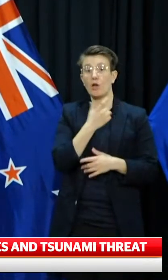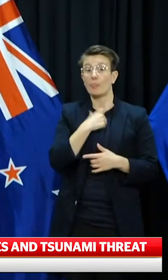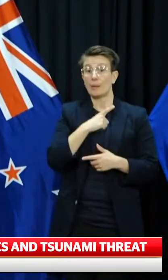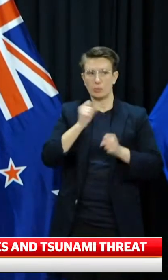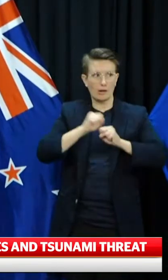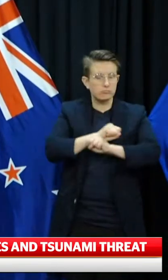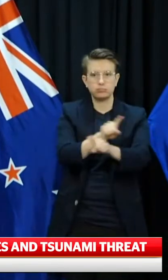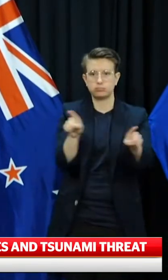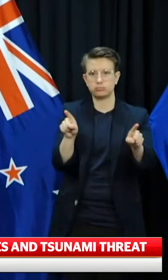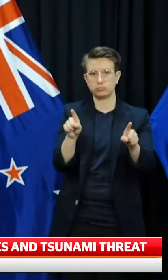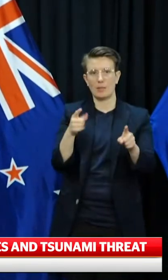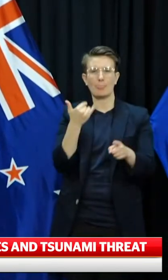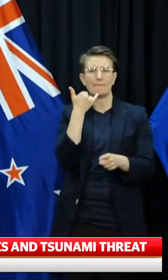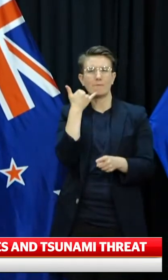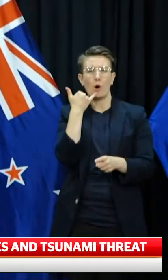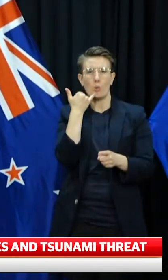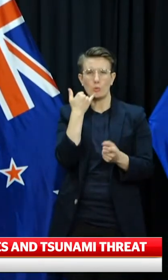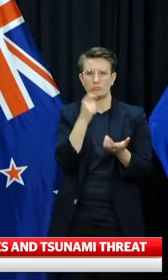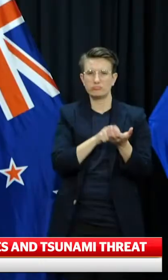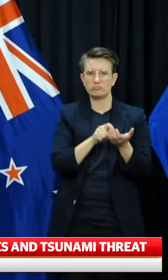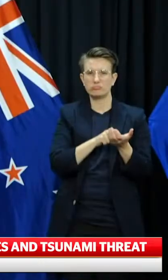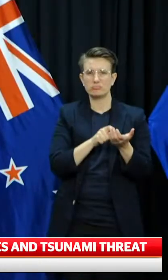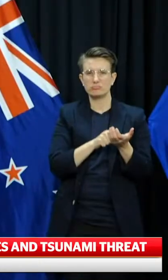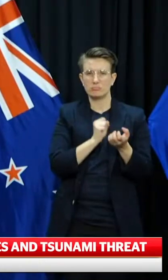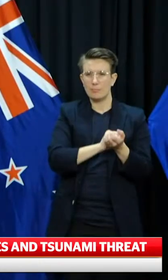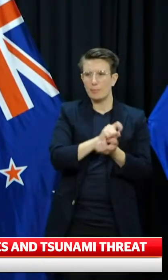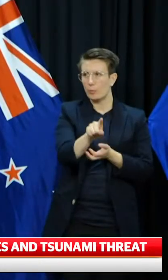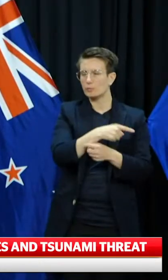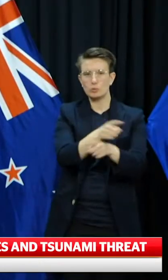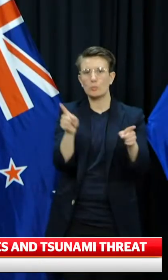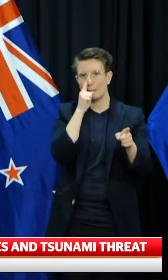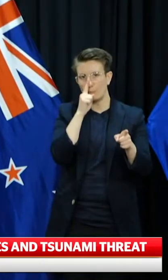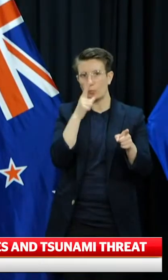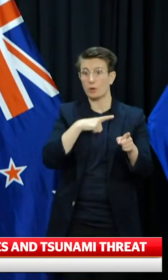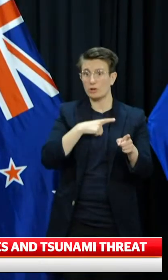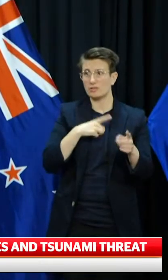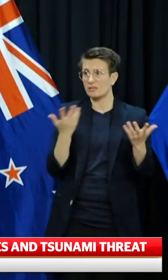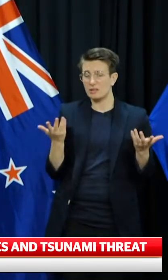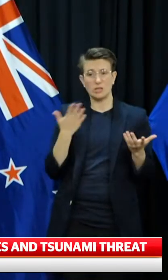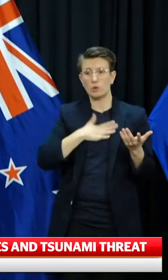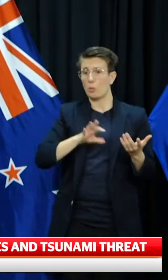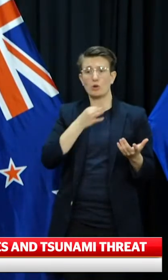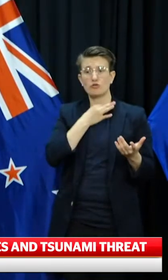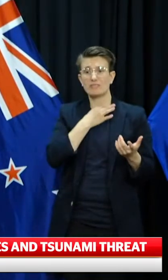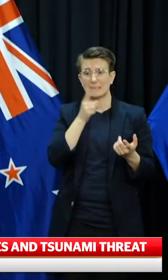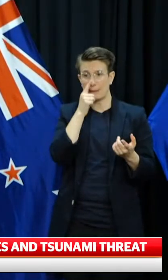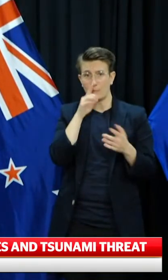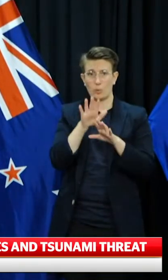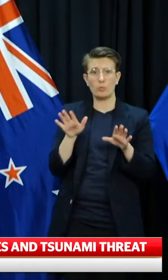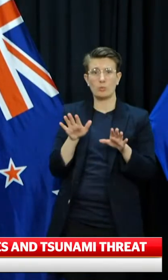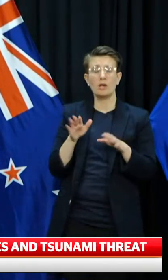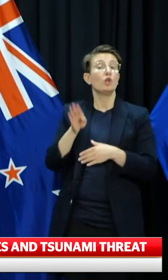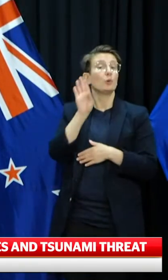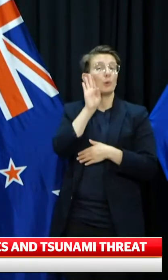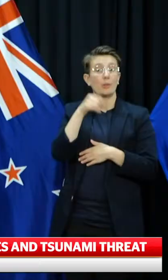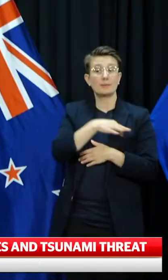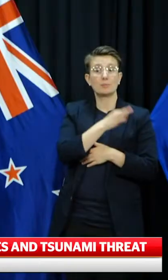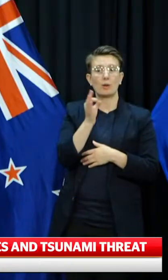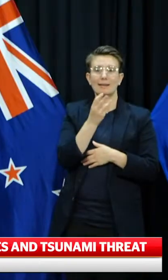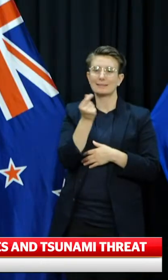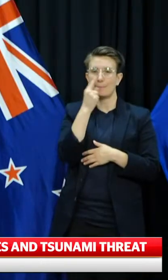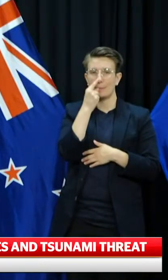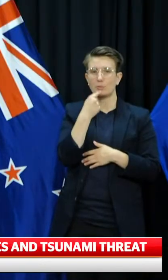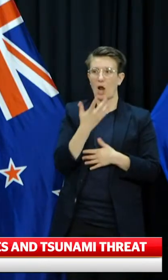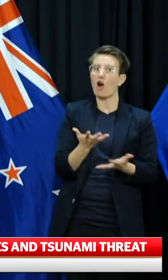don't ask people to do that lightly. So you would have heard, for example, earlier this morning, there was a range of comments about some people getting notices and some